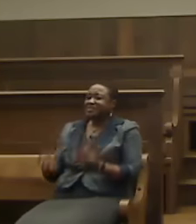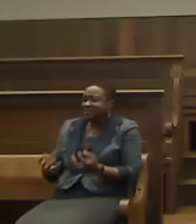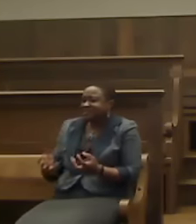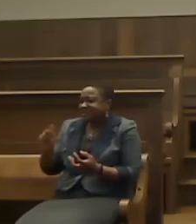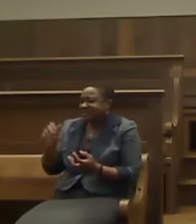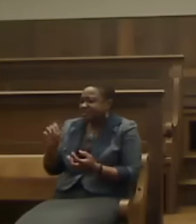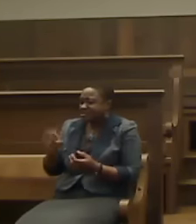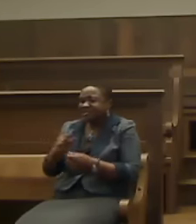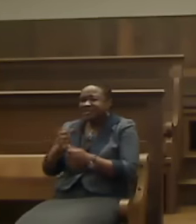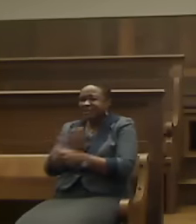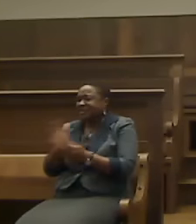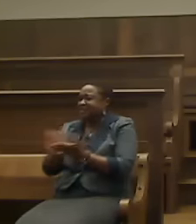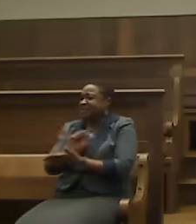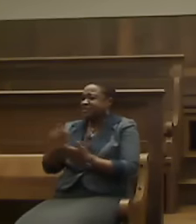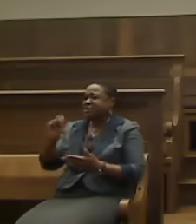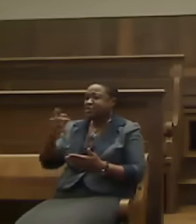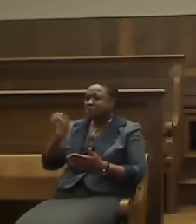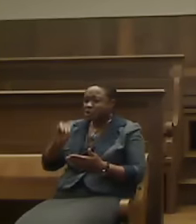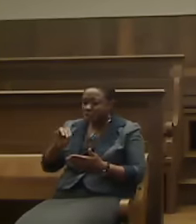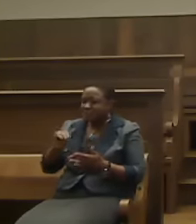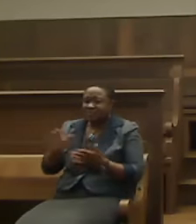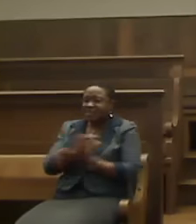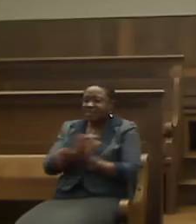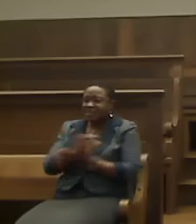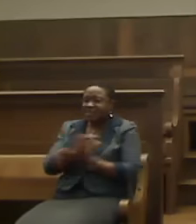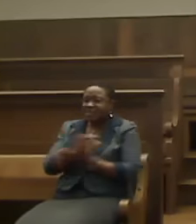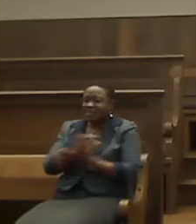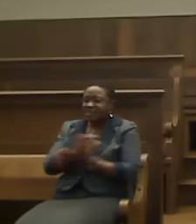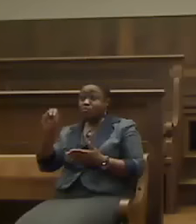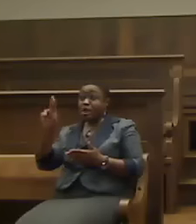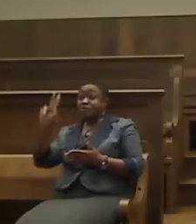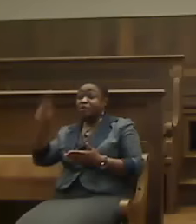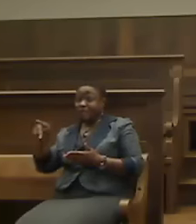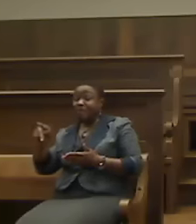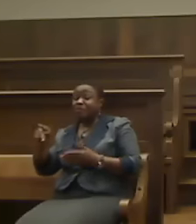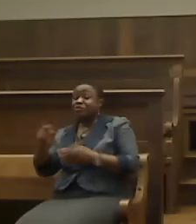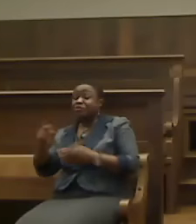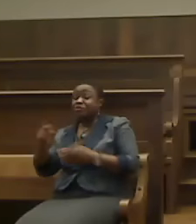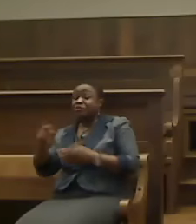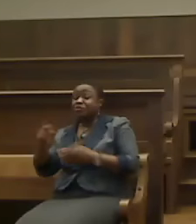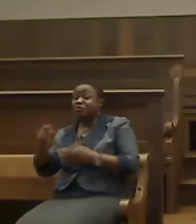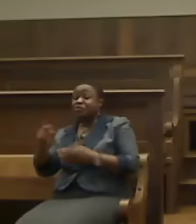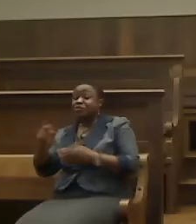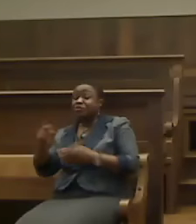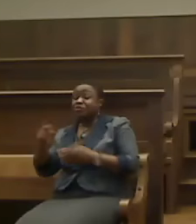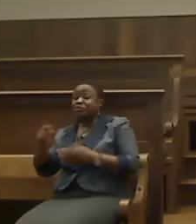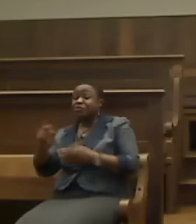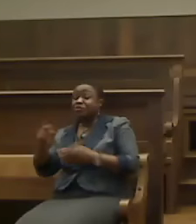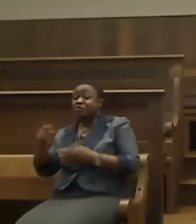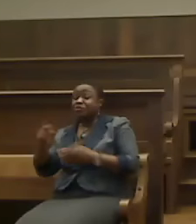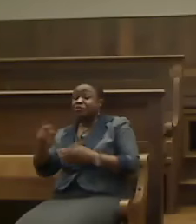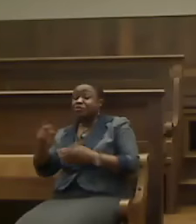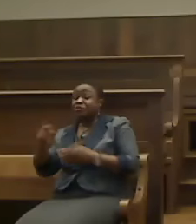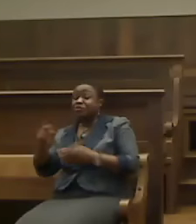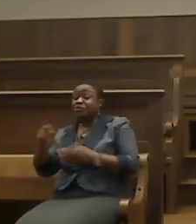young sperm cells. Those were all Roundup Ready crops. Now, Roundup is an endocrine disruptor, so it may be directly affecting